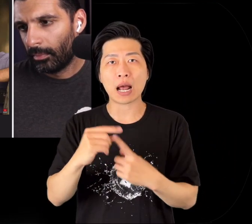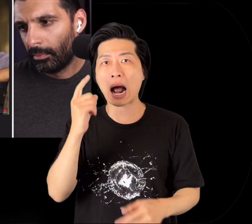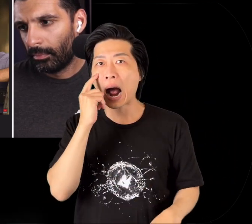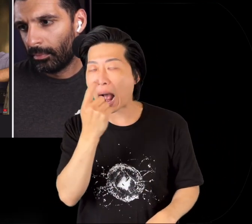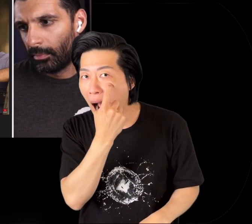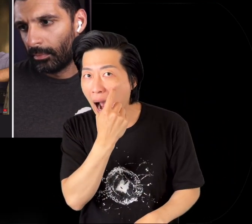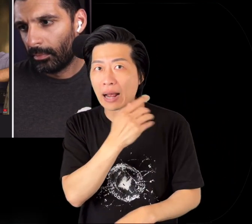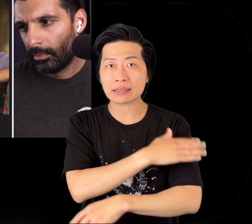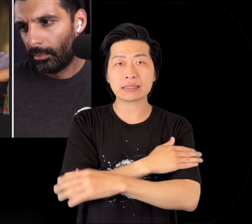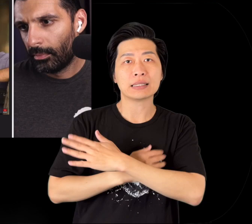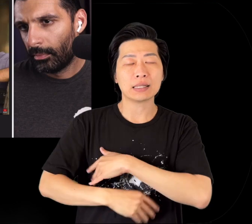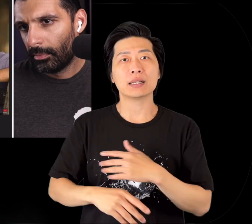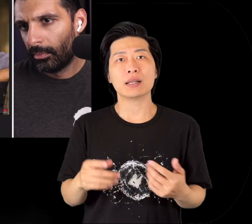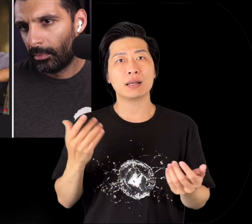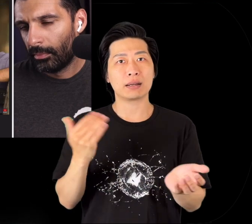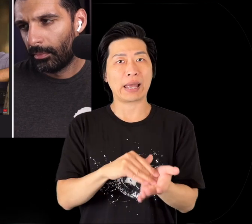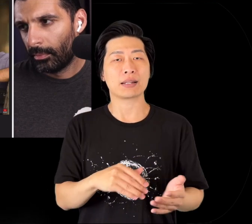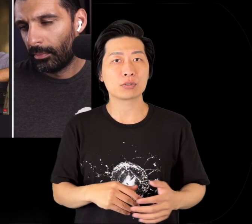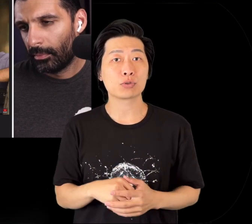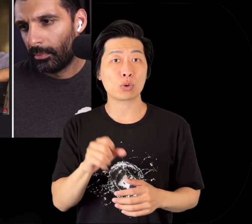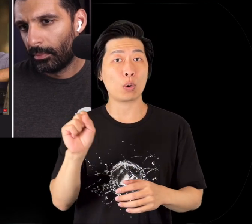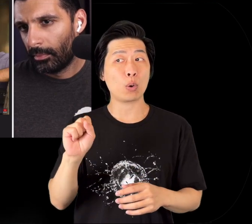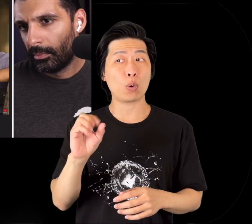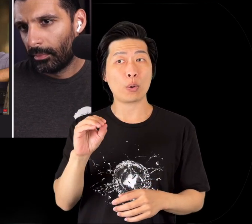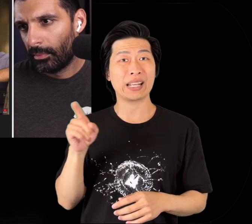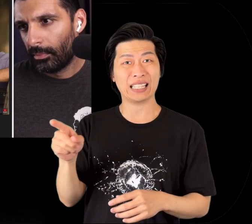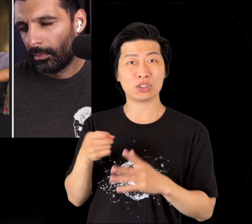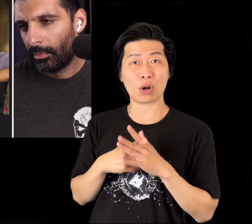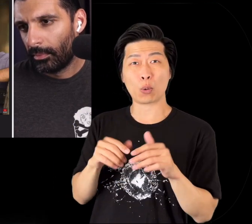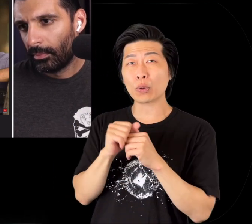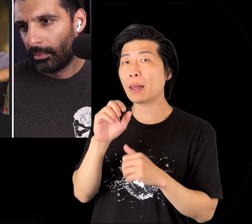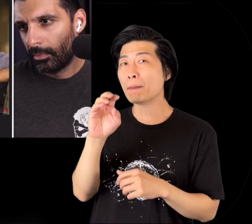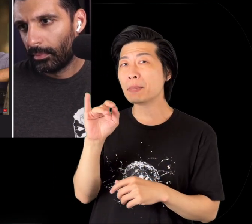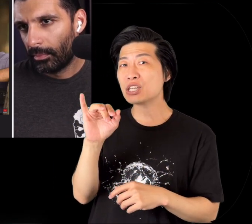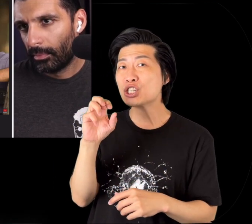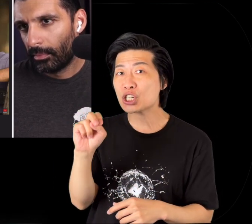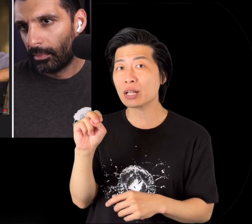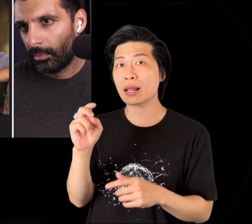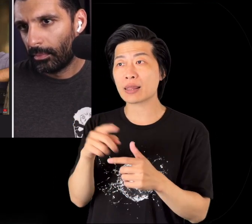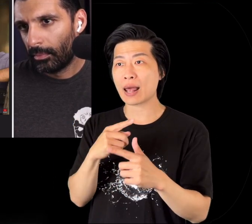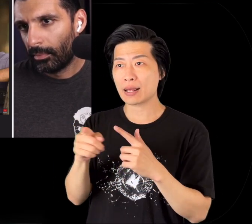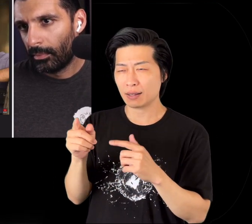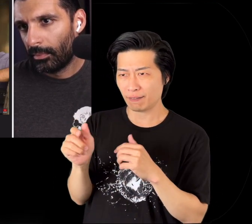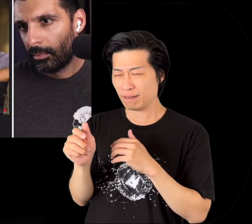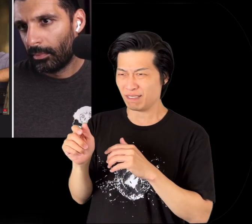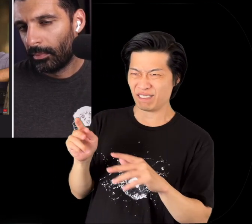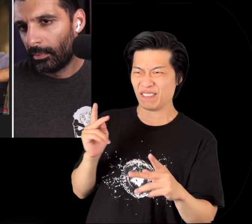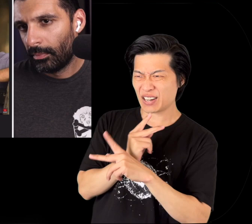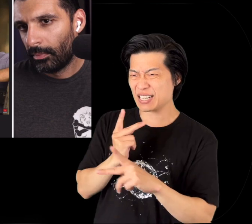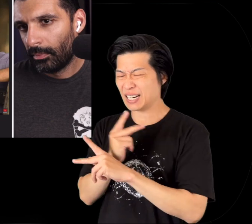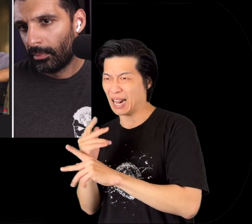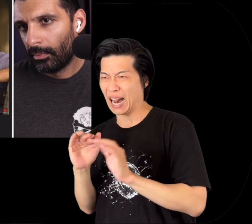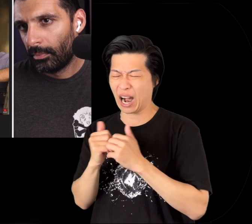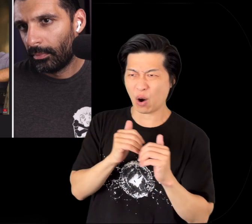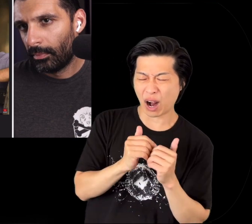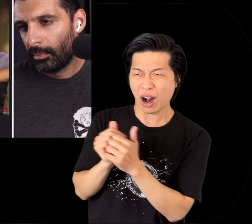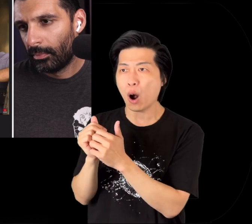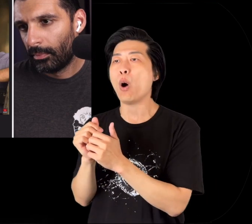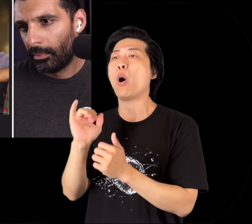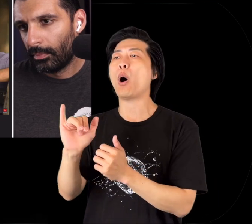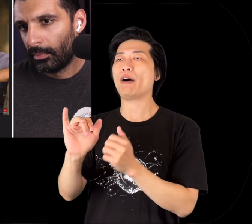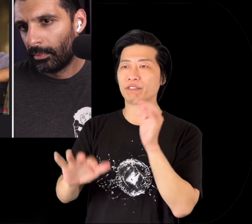eyes again. So he starts with the mission and then backs into a way to say, here's the way we